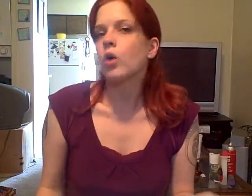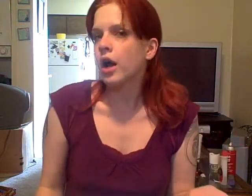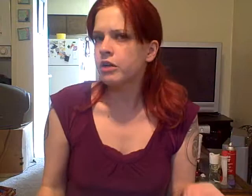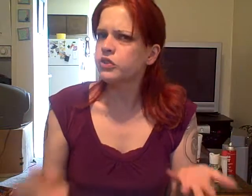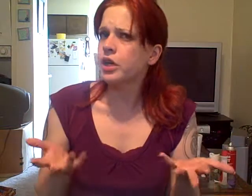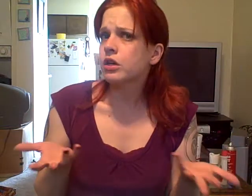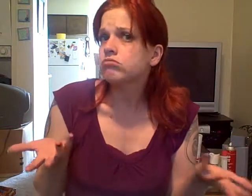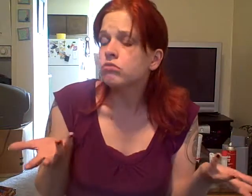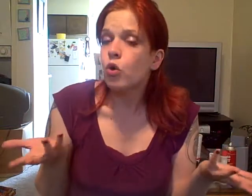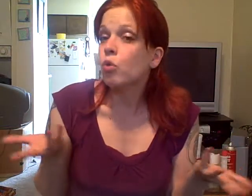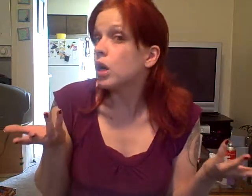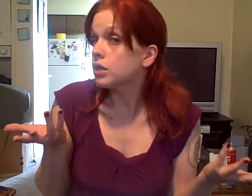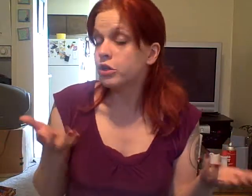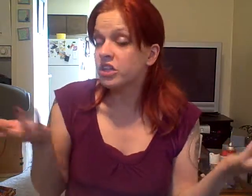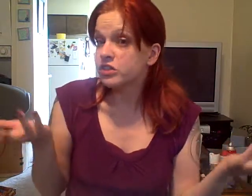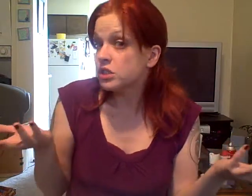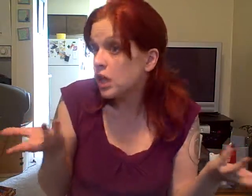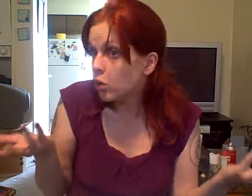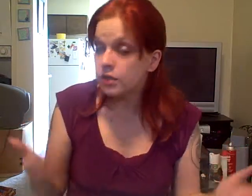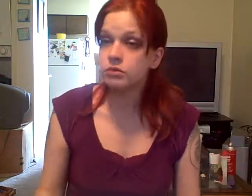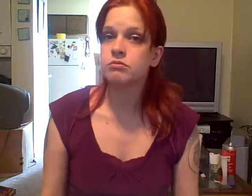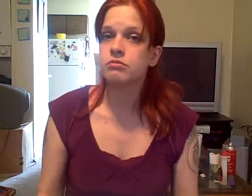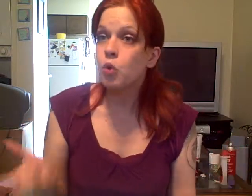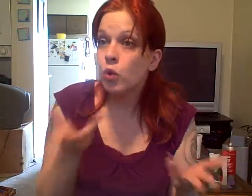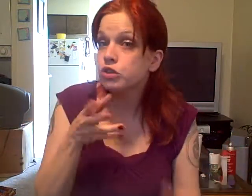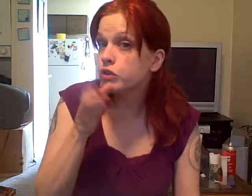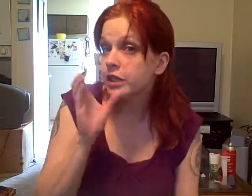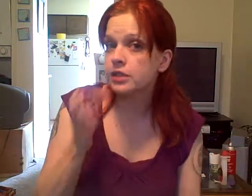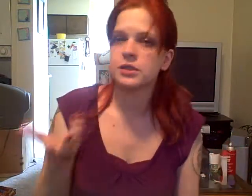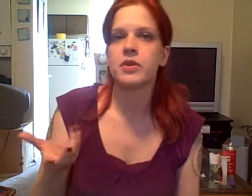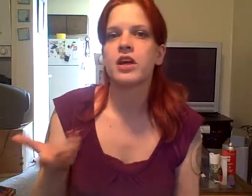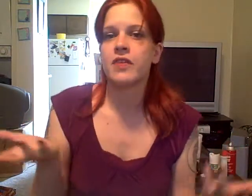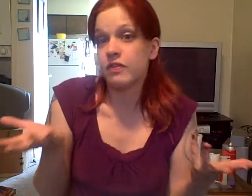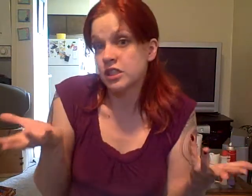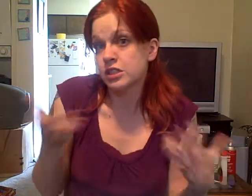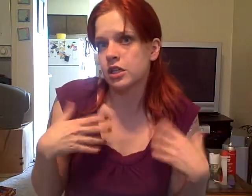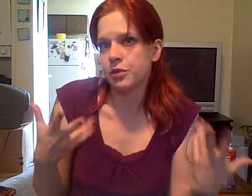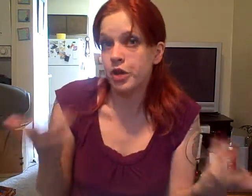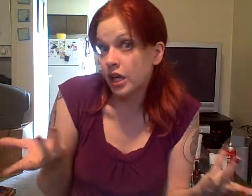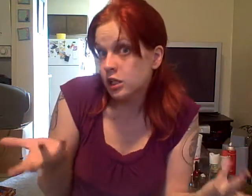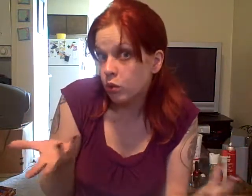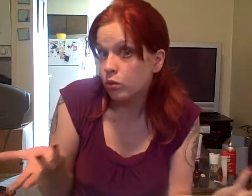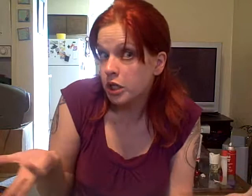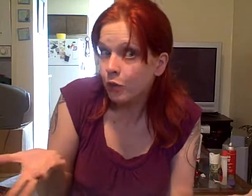kind of drink? Or what? You could even just say, what drink? Something like that. This is going to communicate well, what do you want?